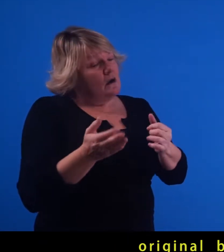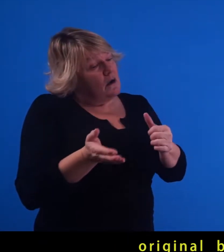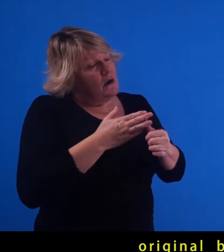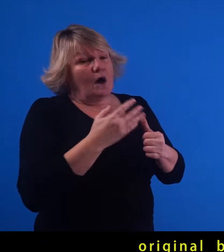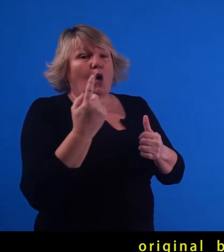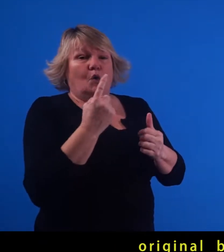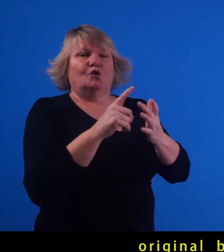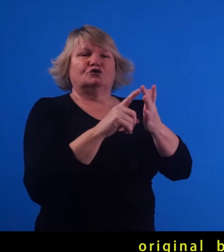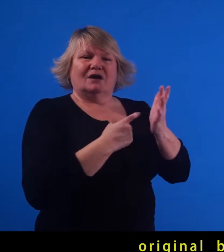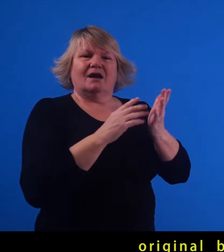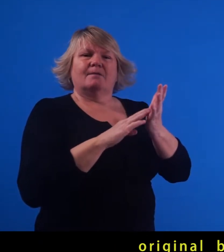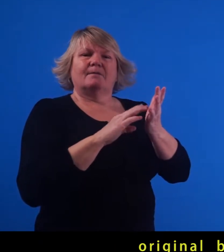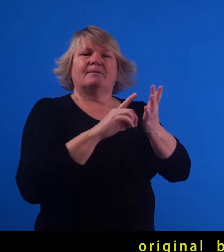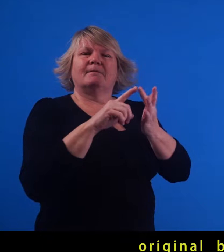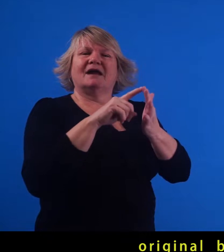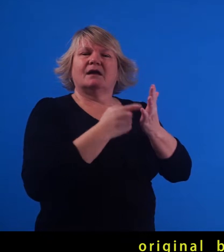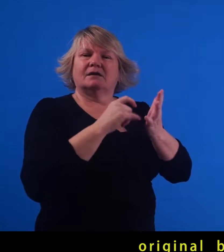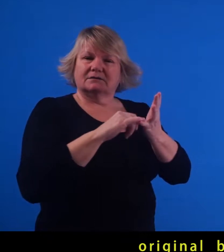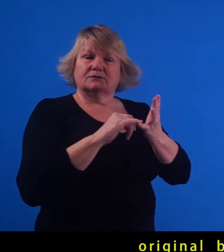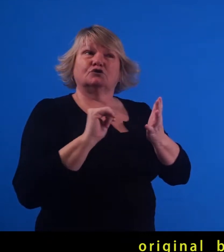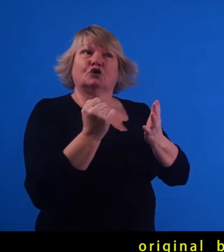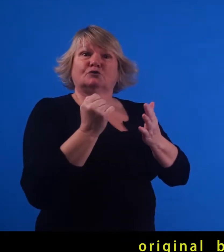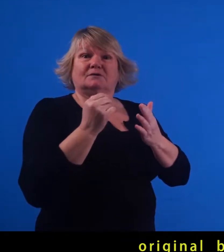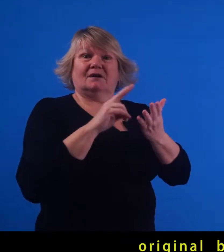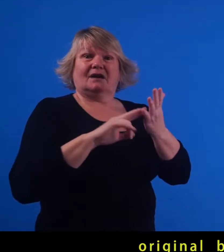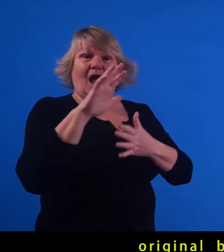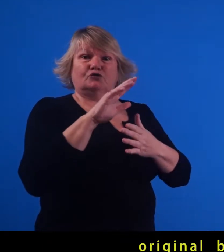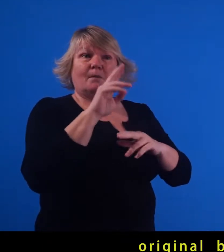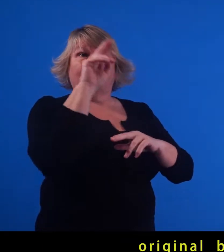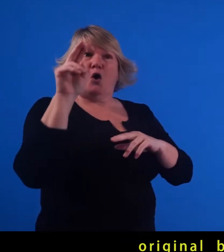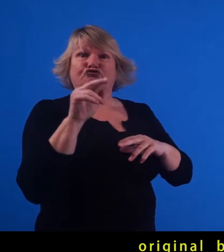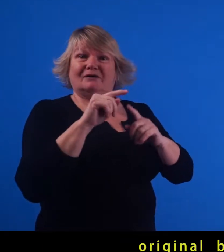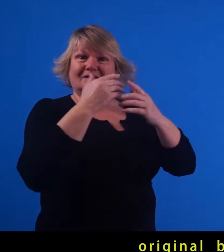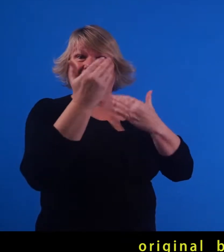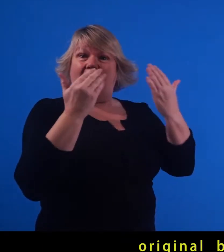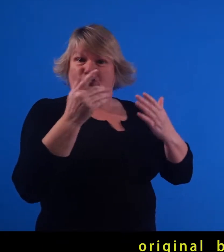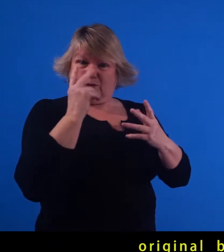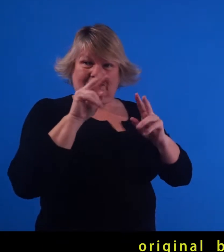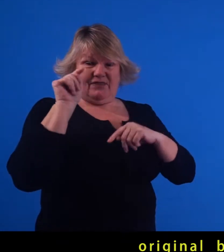Original by J. Mears in the Scottish National Portrait Gallery.